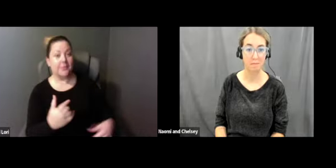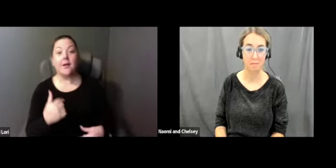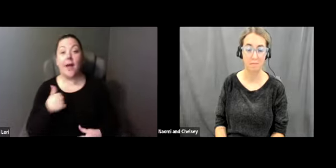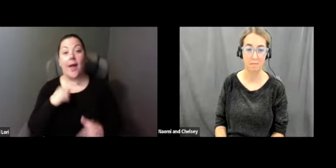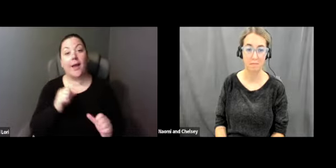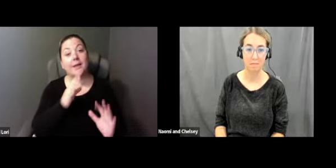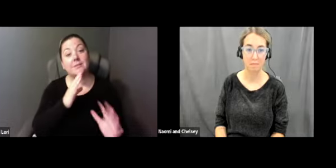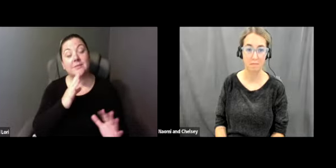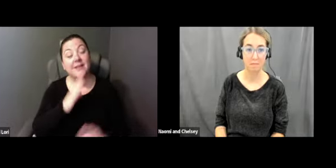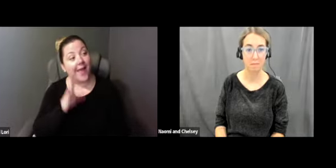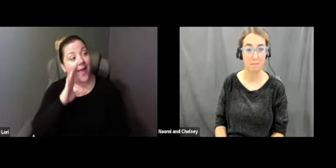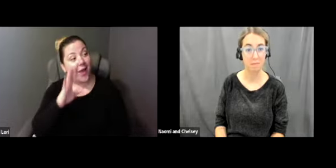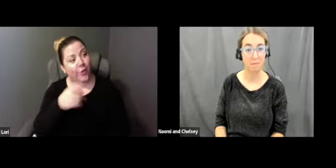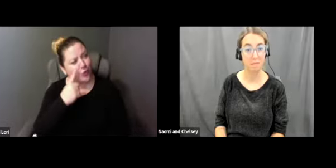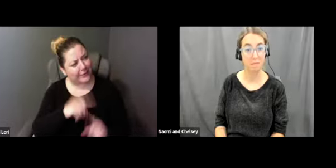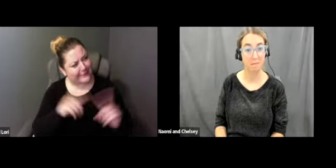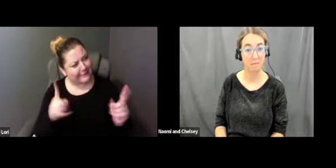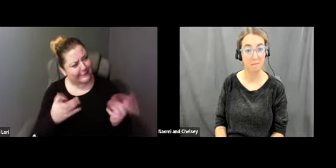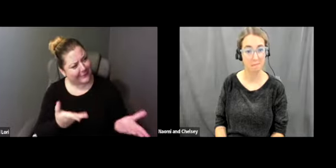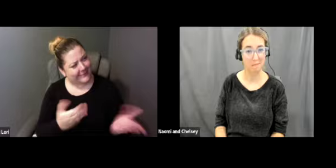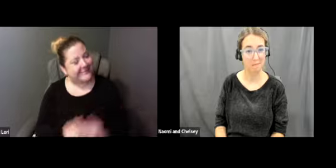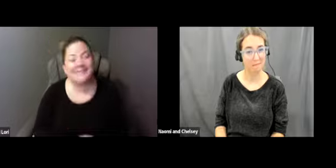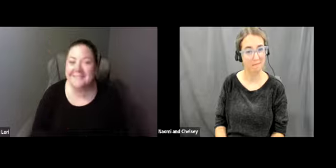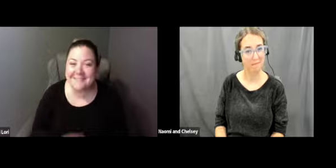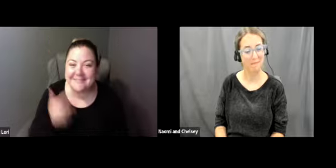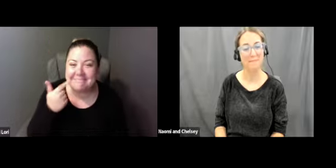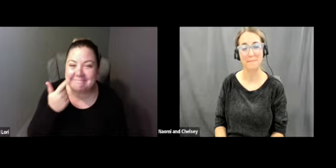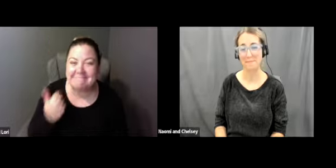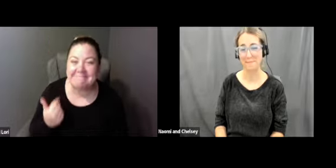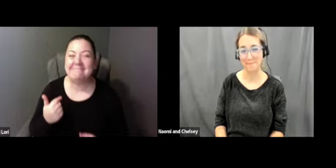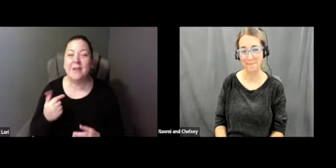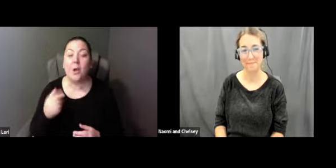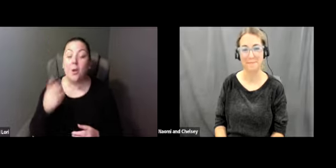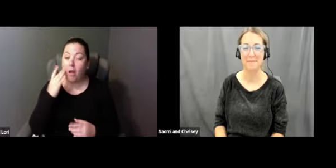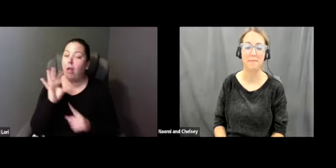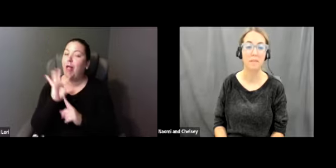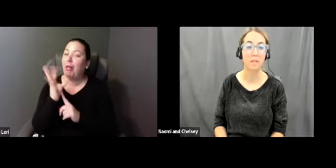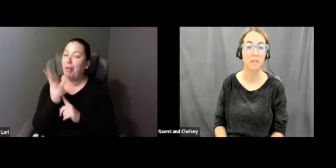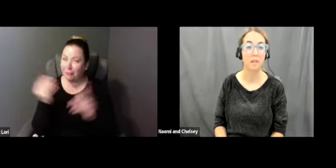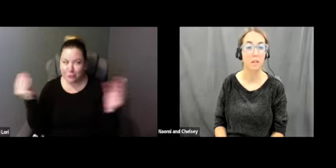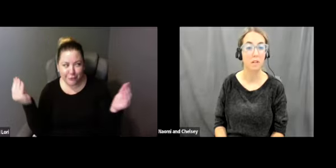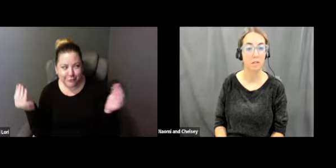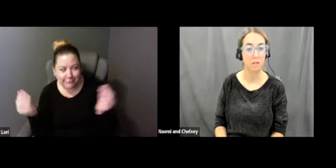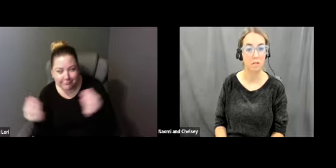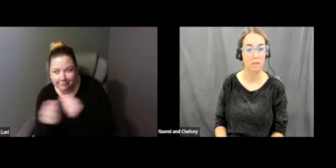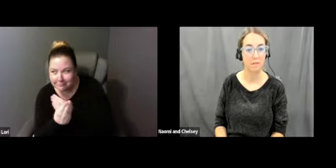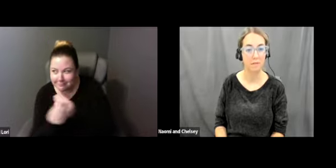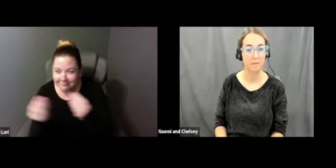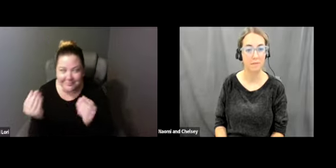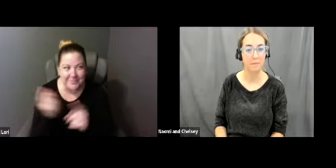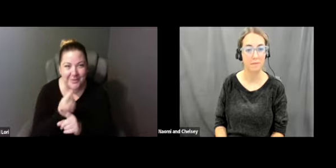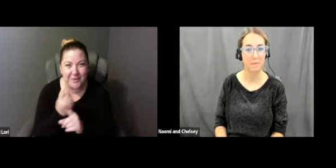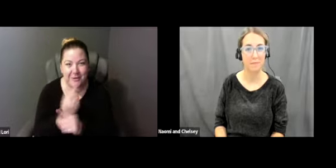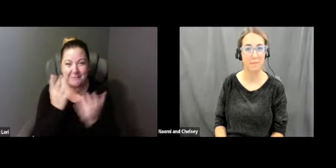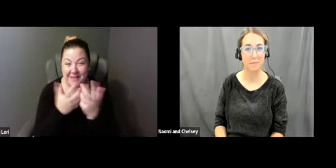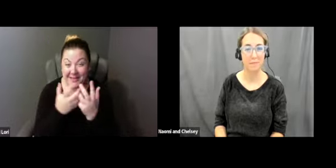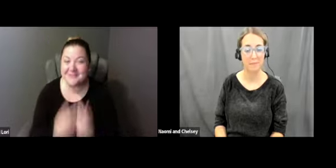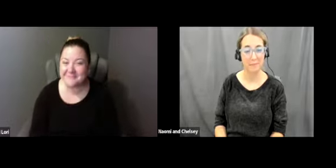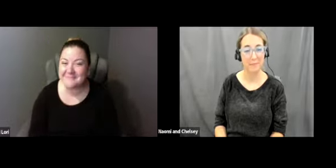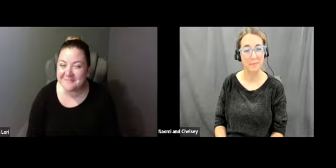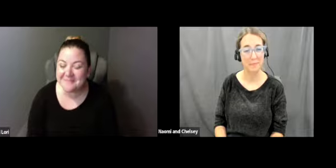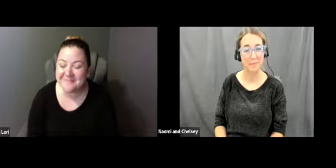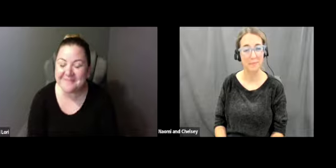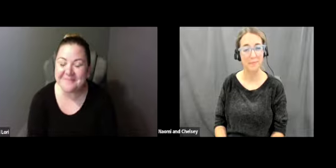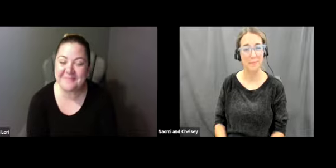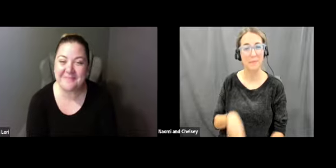mean, hey, you look different from the last time I saw you. Because we're culturally mediating. Naomi here. Yeah, and so that's